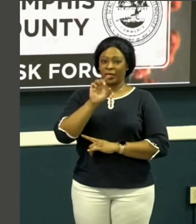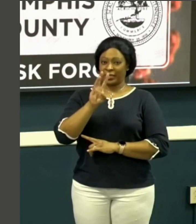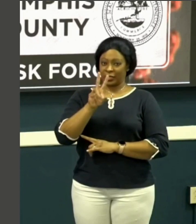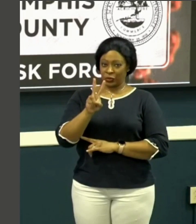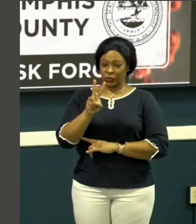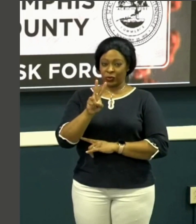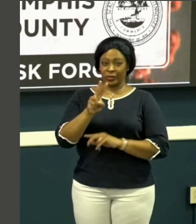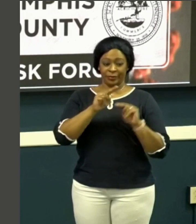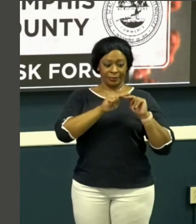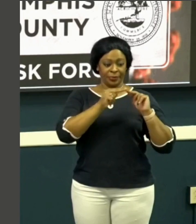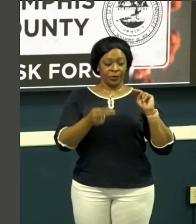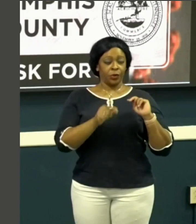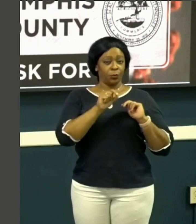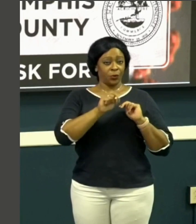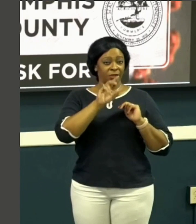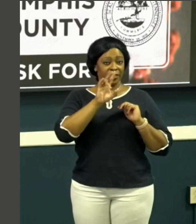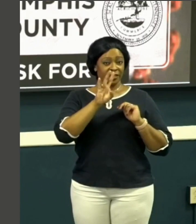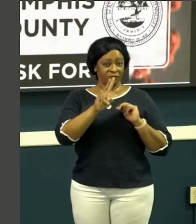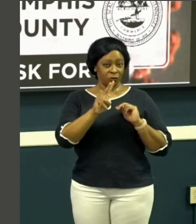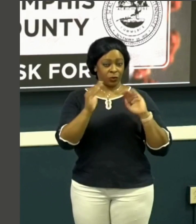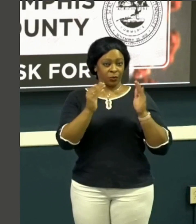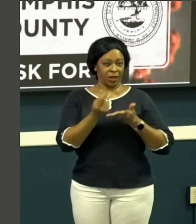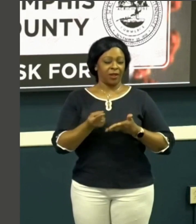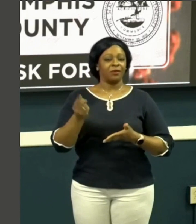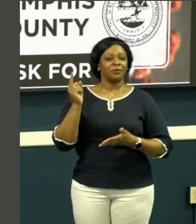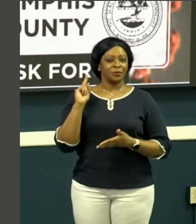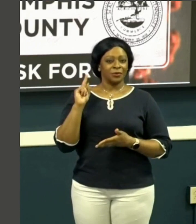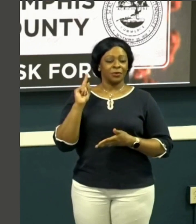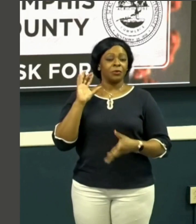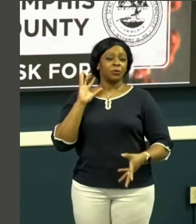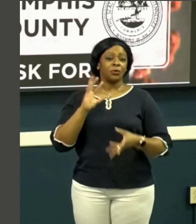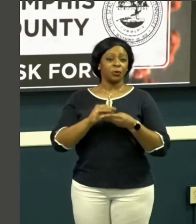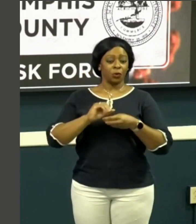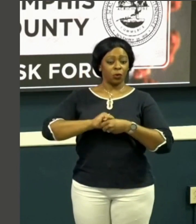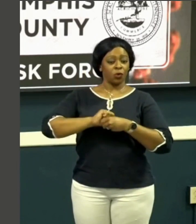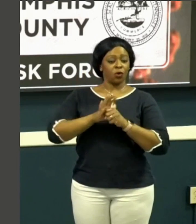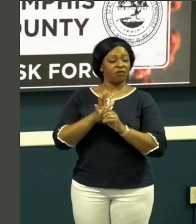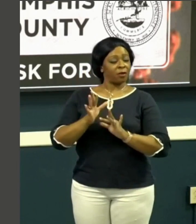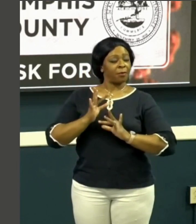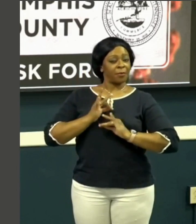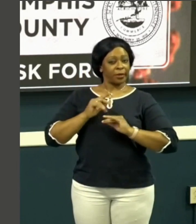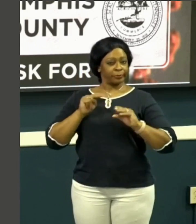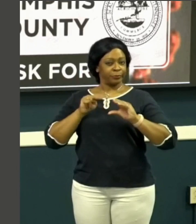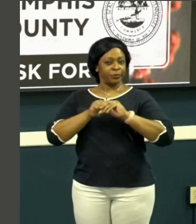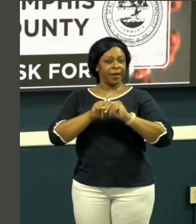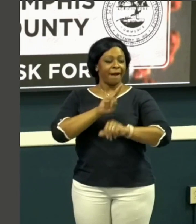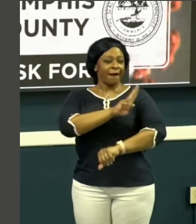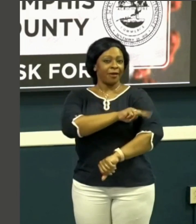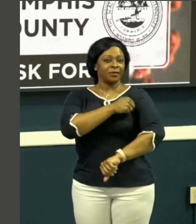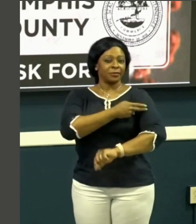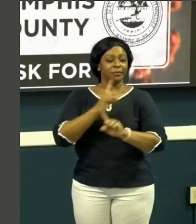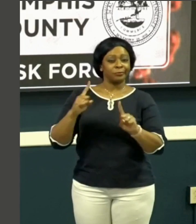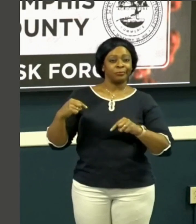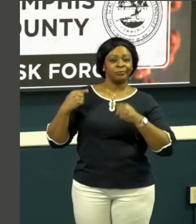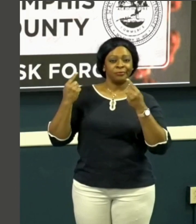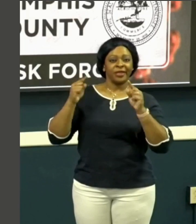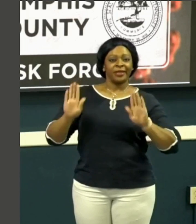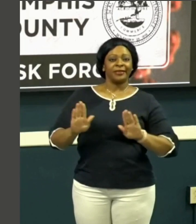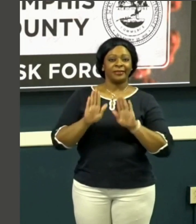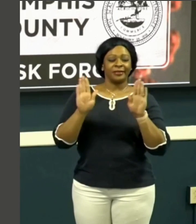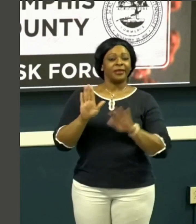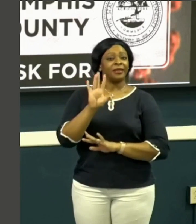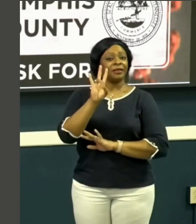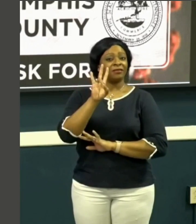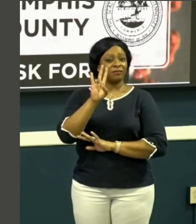from 0.72 last week. Total COVID-19 positive hospitalizations as of Sunday, February